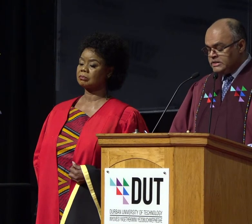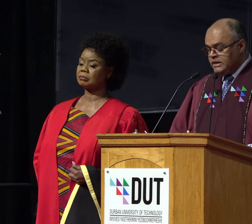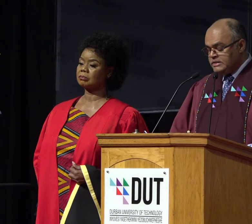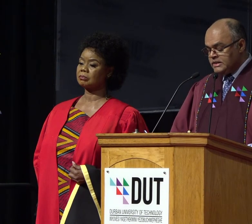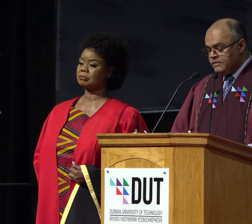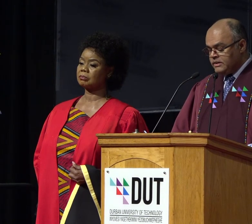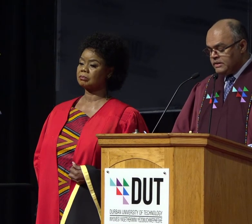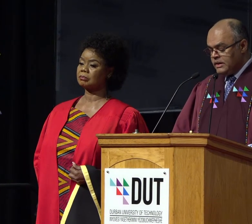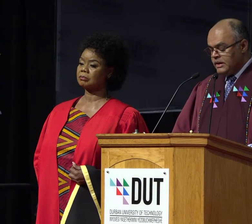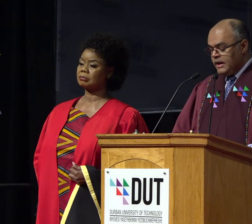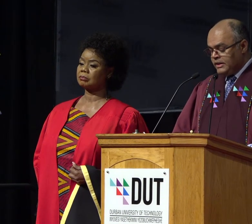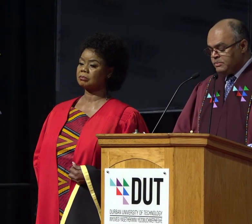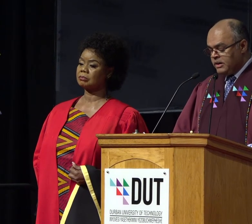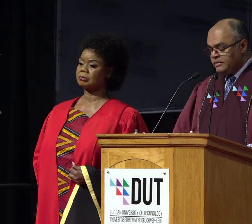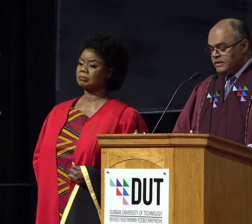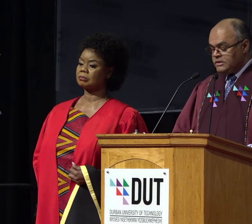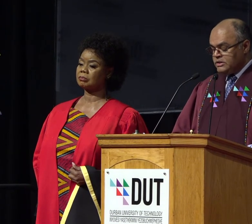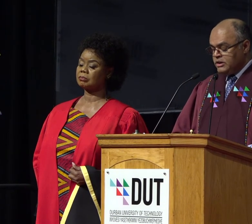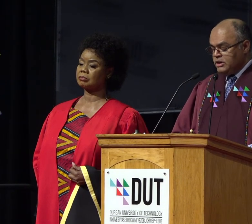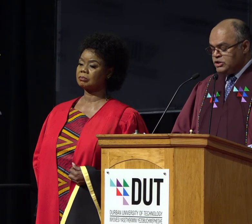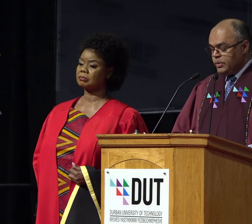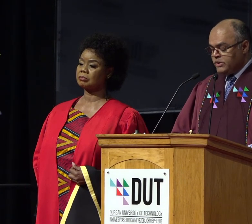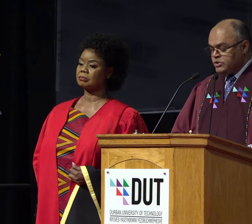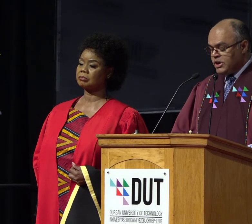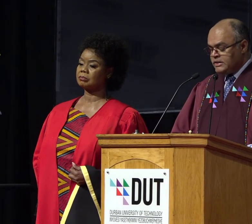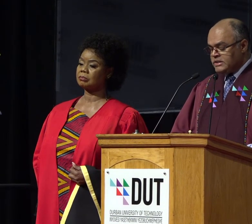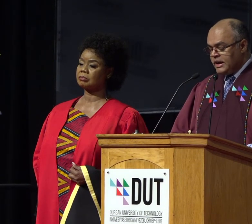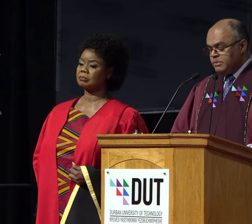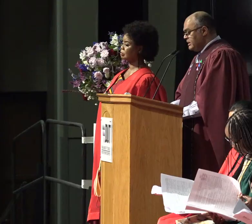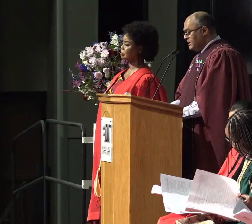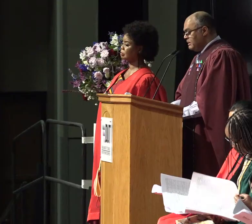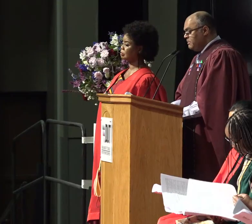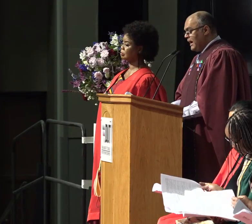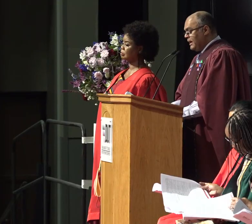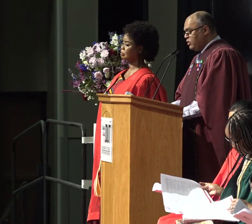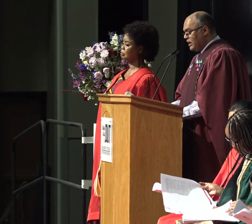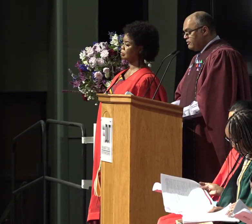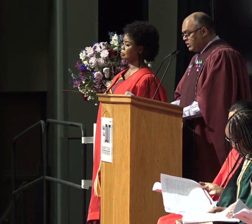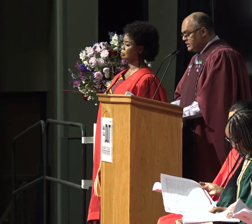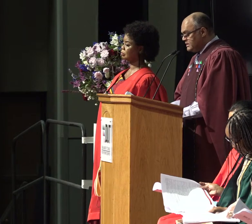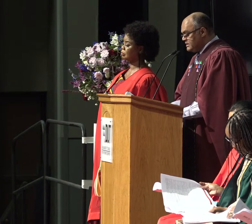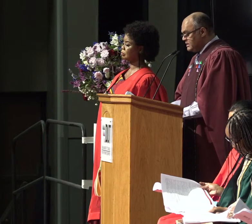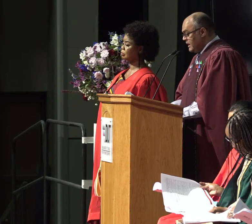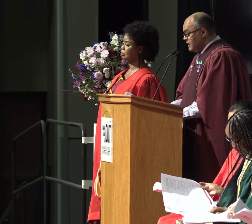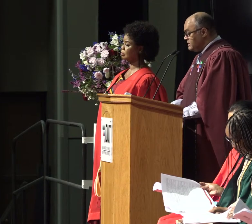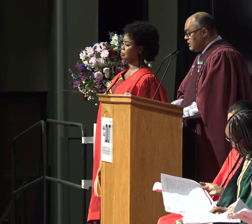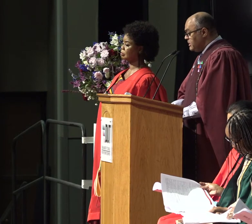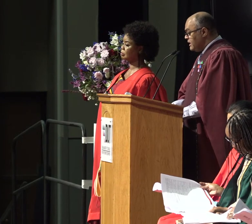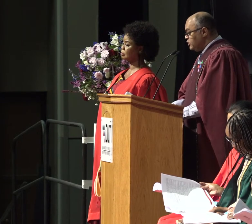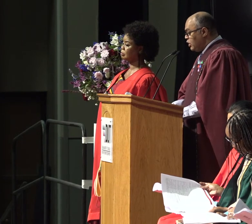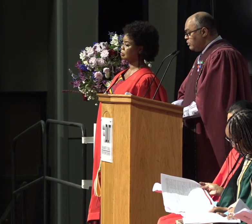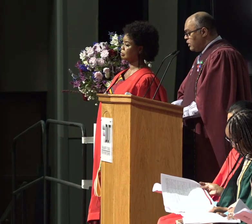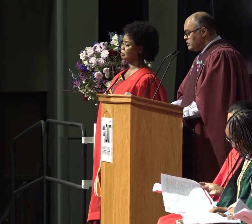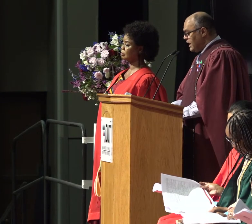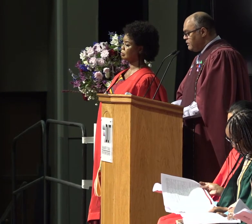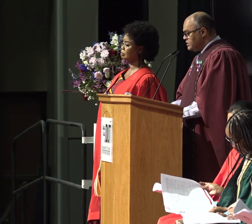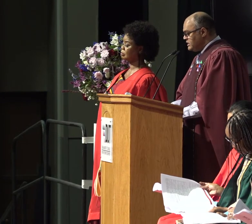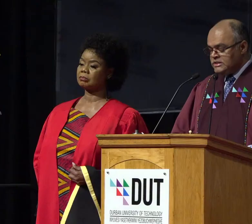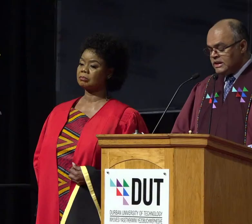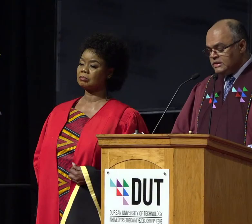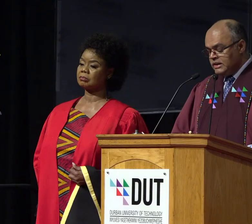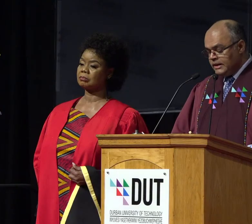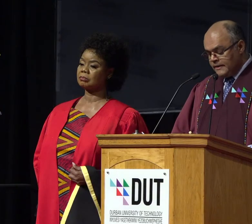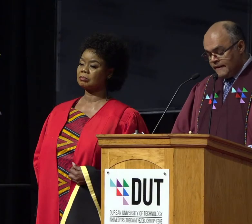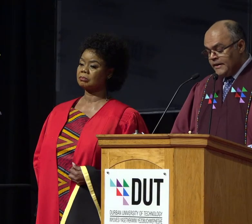in 1987. At the Market Theatre, she worked with Janice Honeyman in Black and White Follies. Tembi then co-wrote Have You